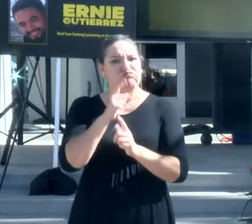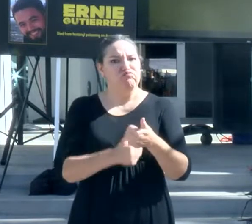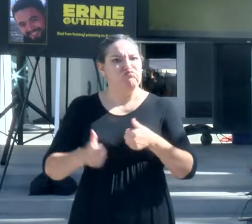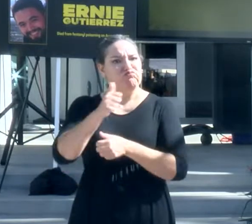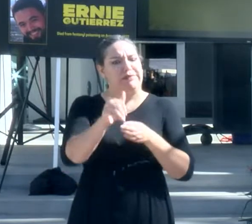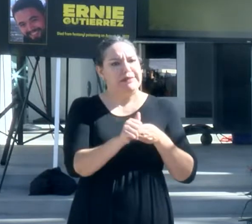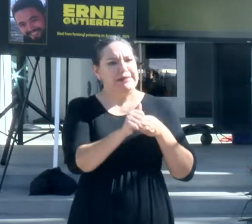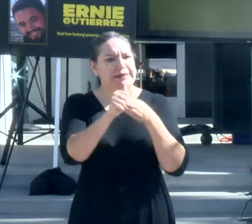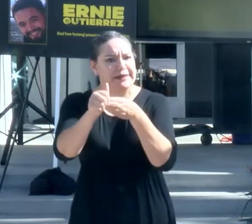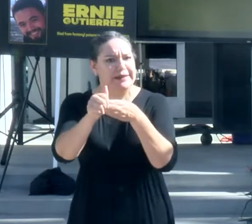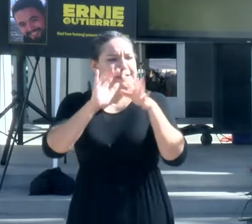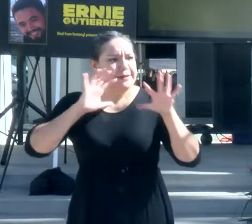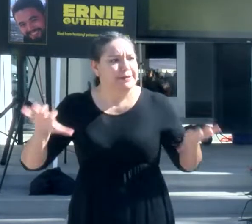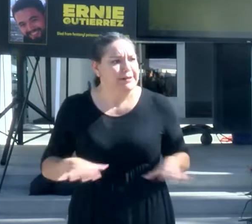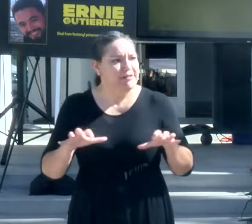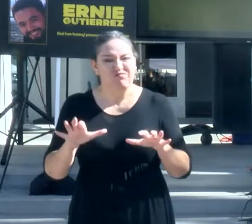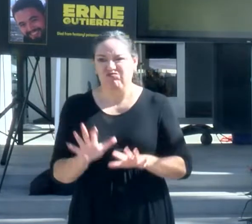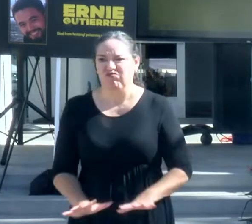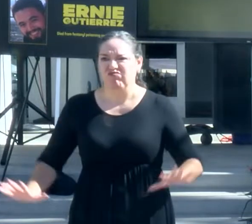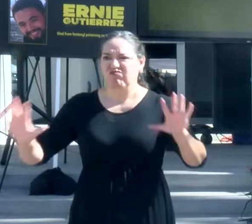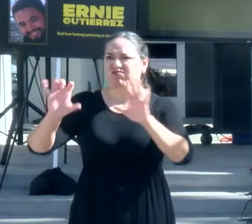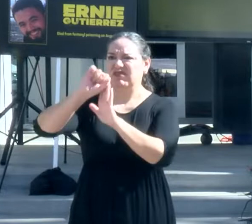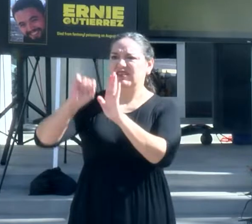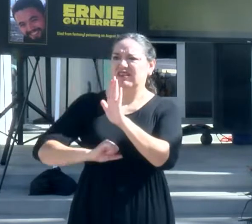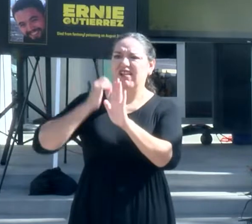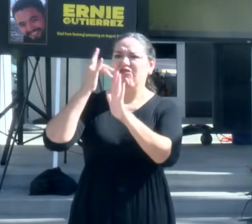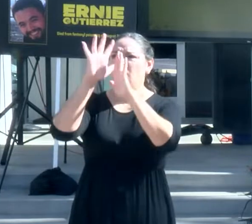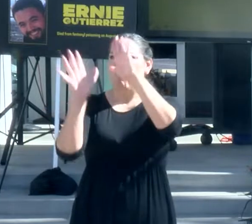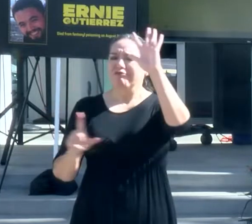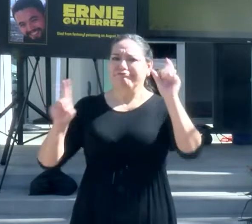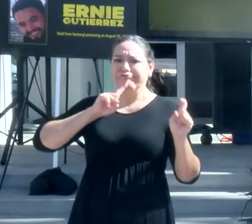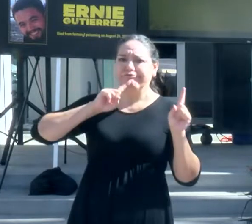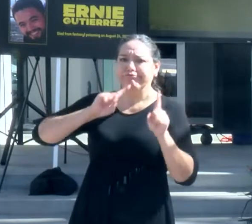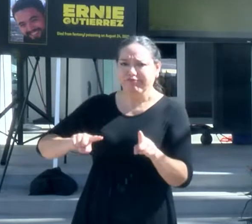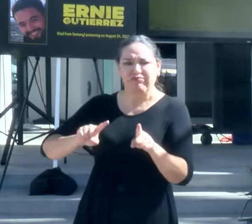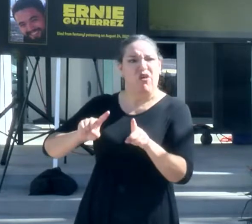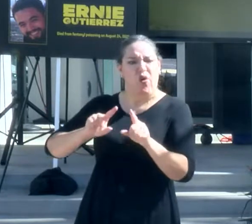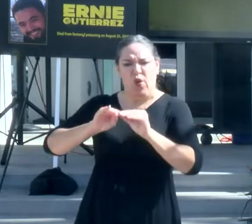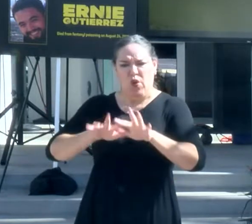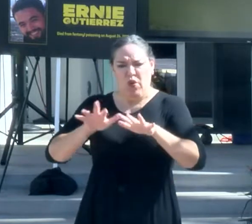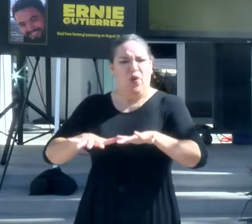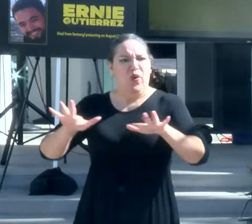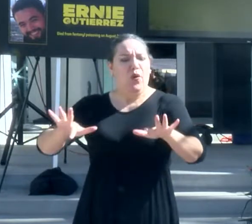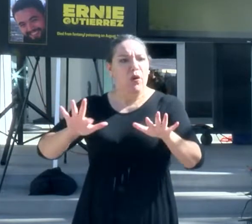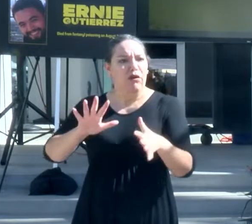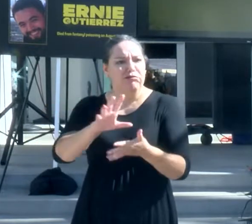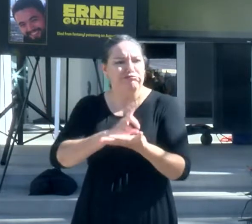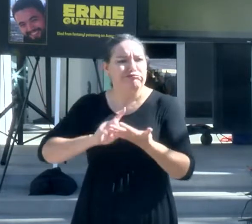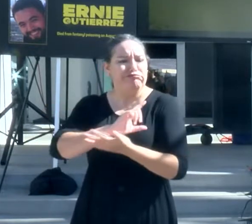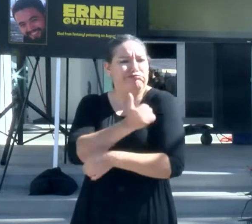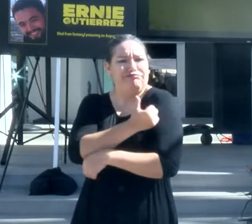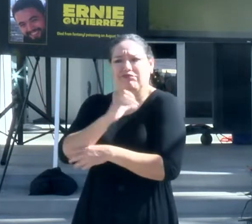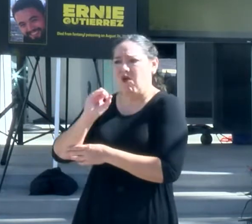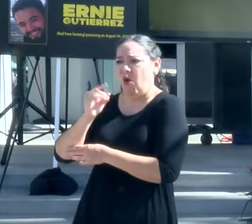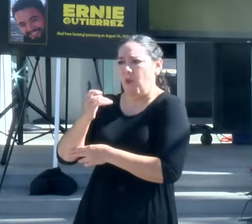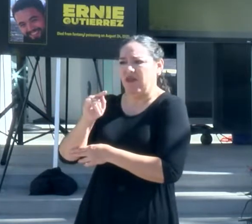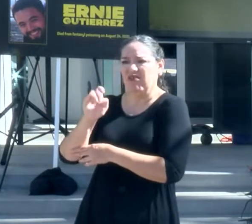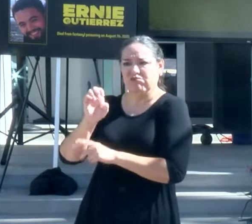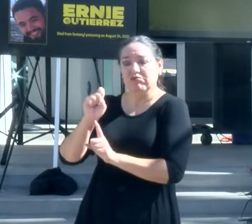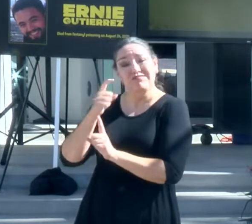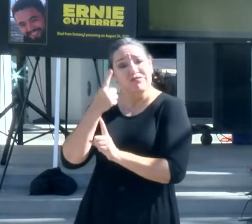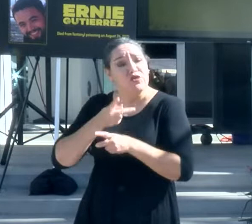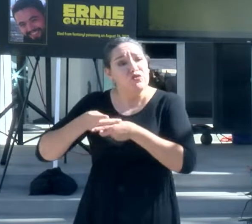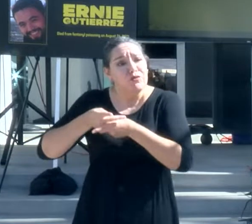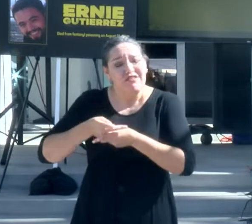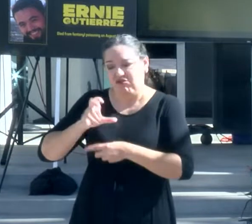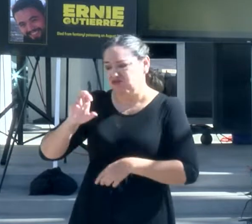way in the entire state responding to the opioid epidemic. Supervisor Chuck Washington has joined